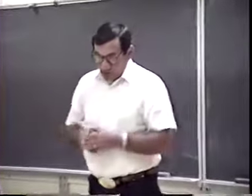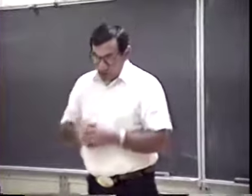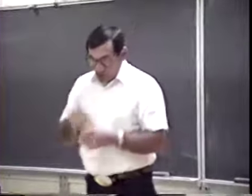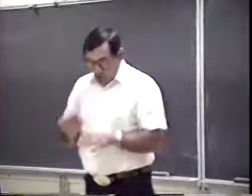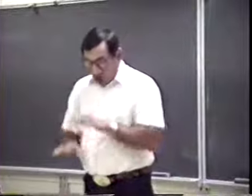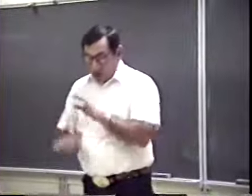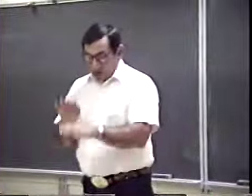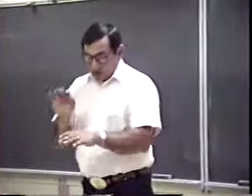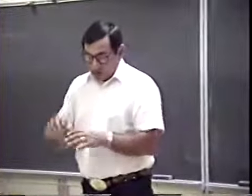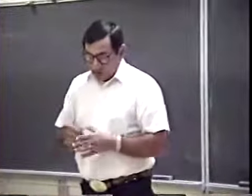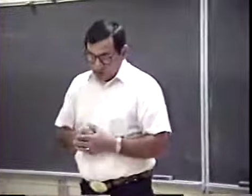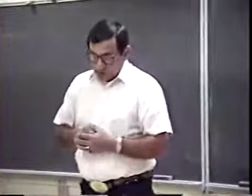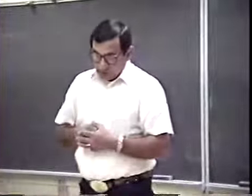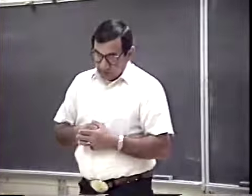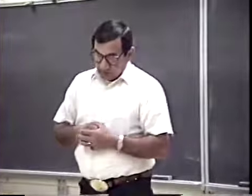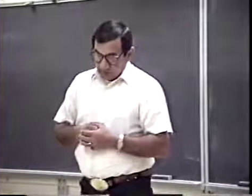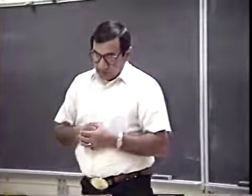come walking up.